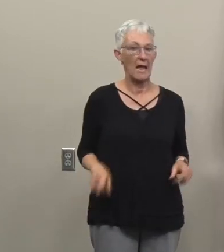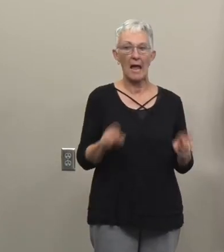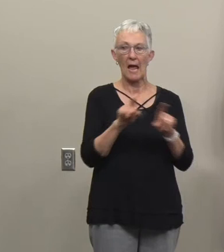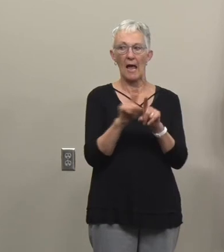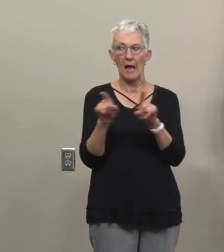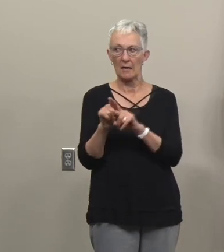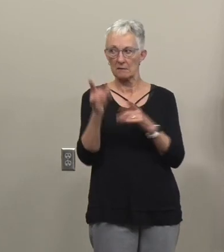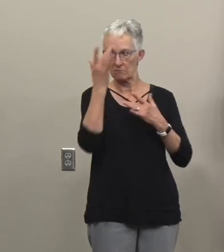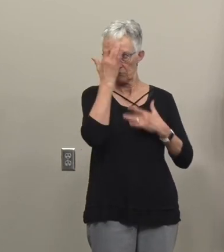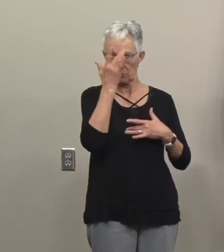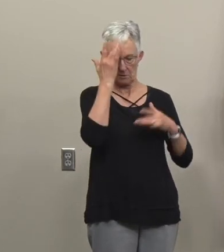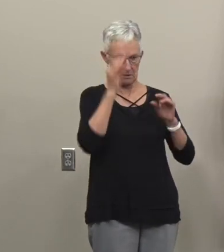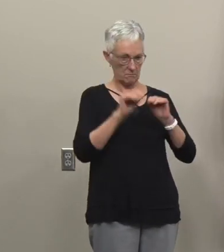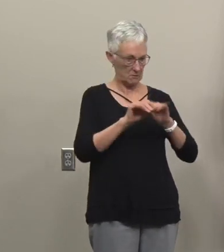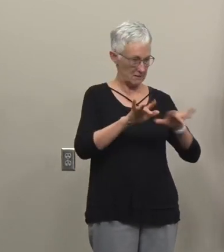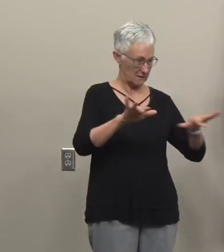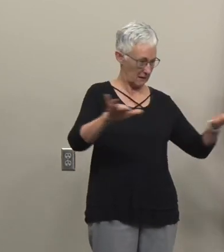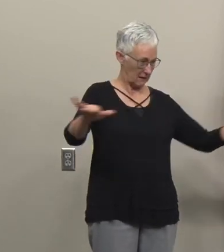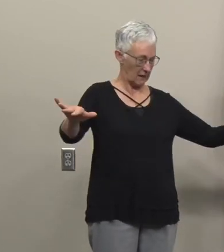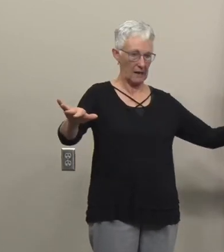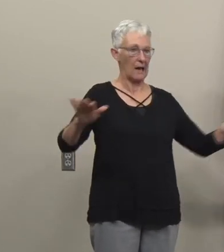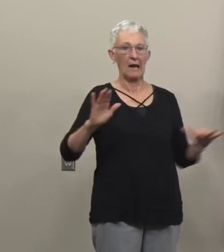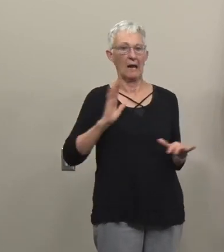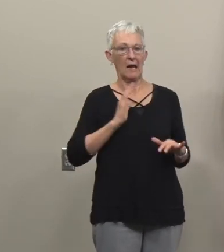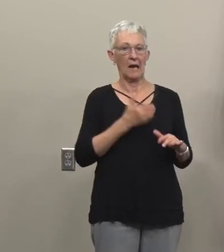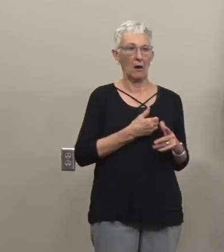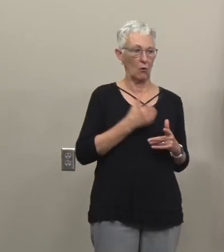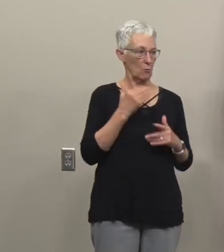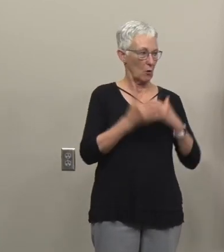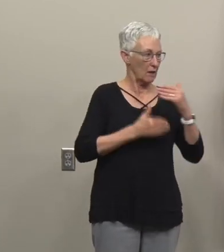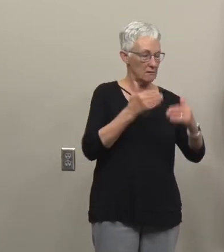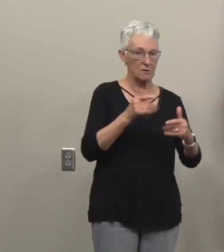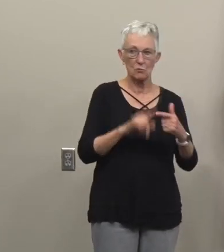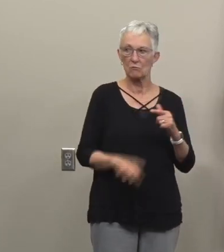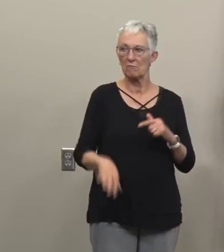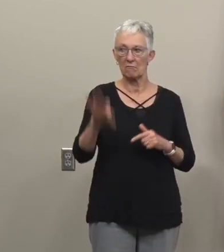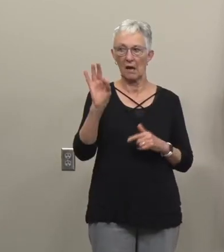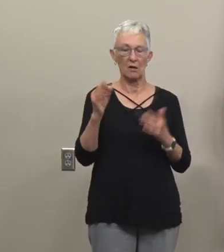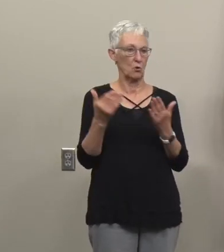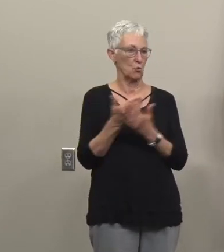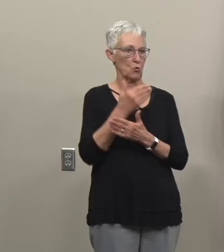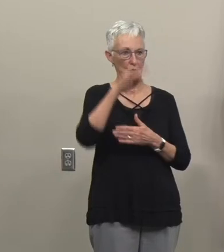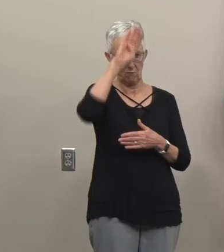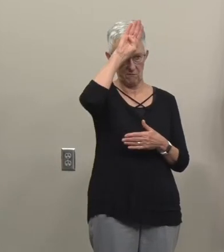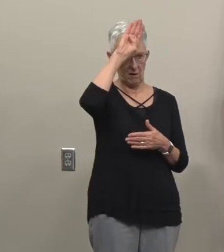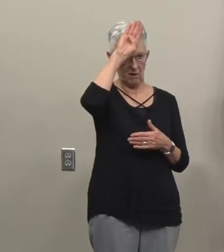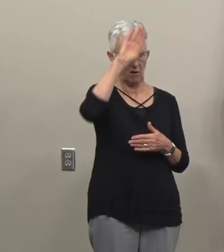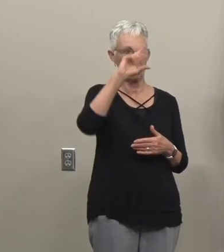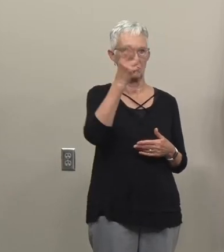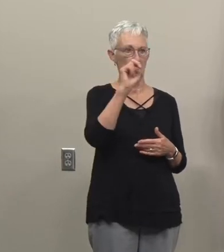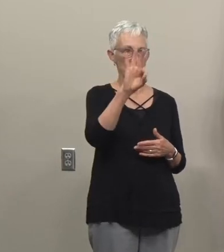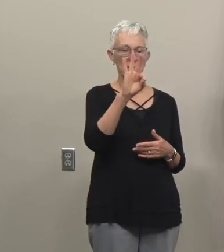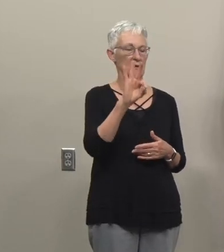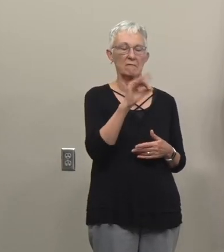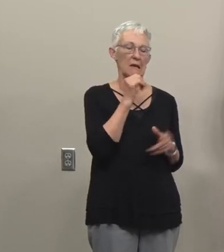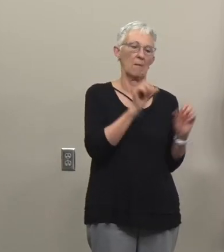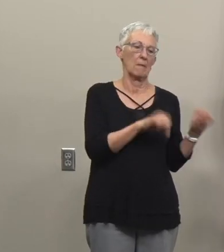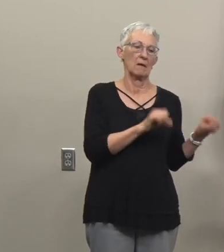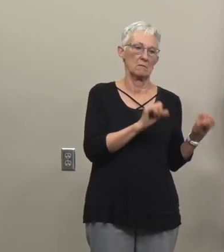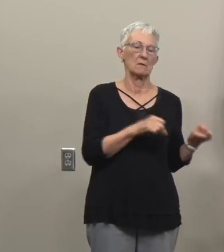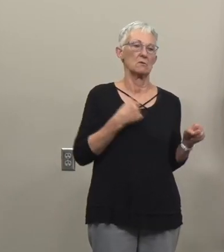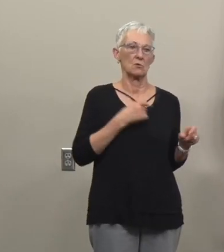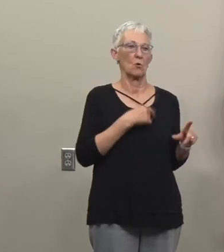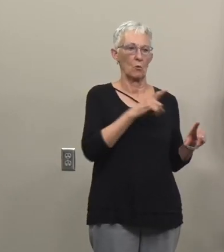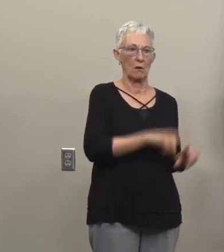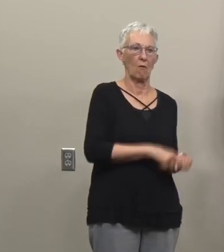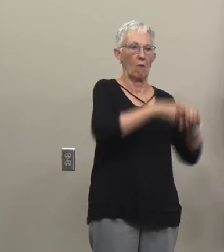a robust community process to recommend a candidate for the fire chief position was not going to be possible, and so we suspended that